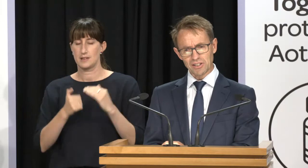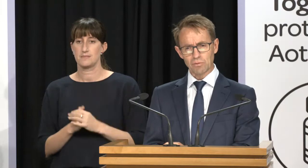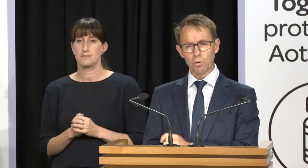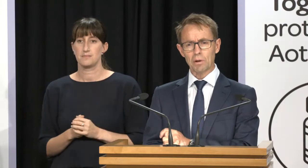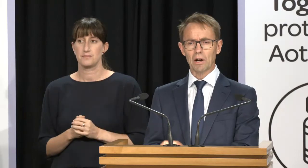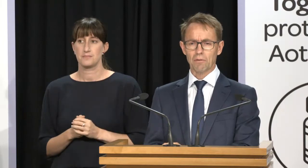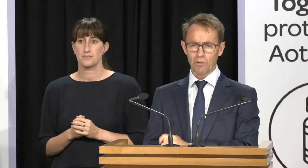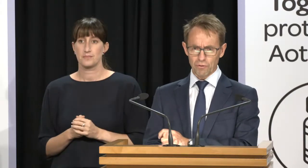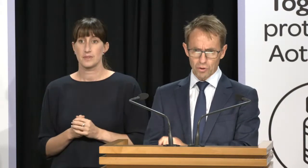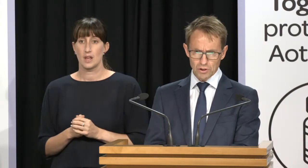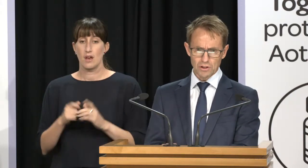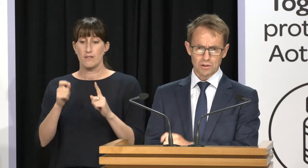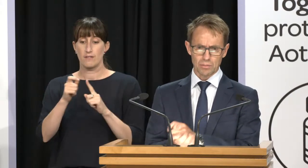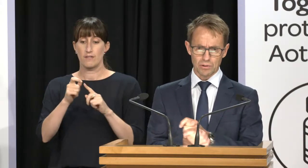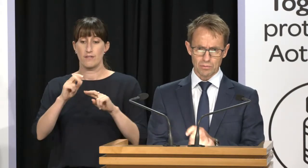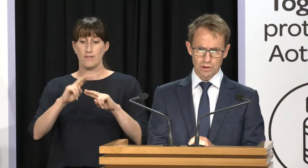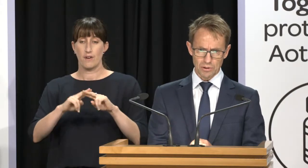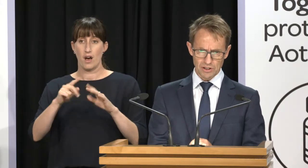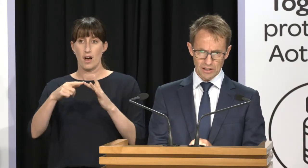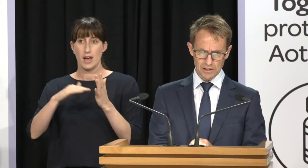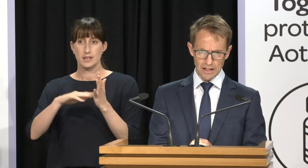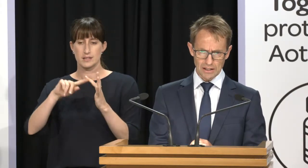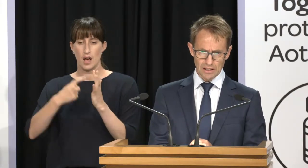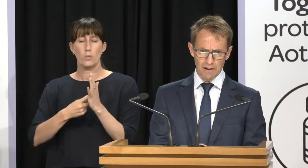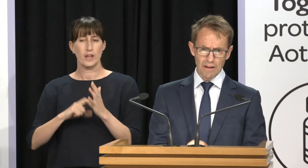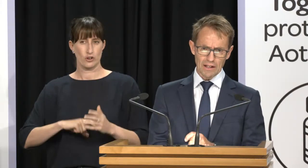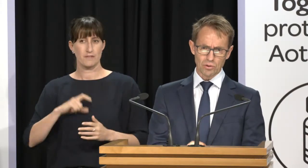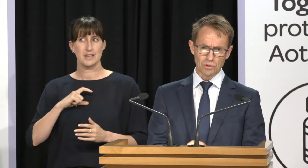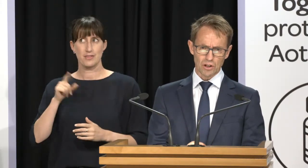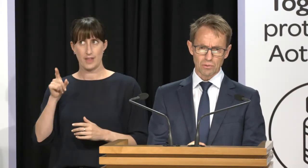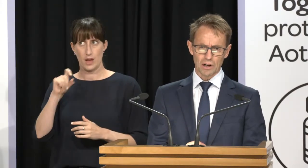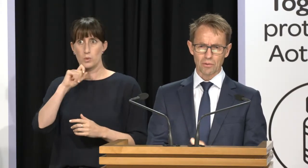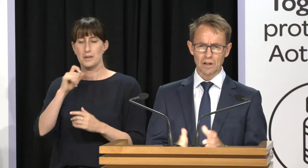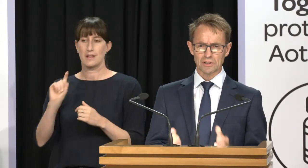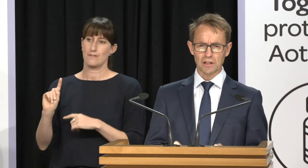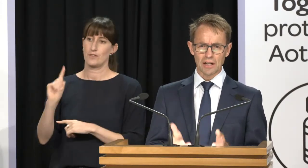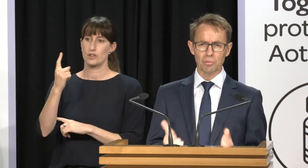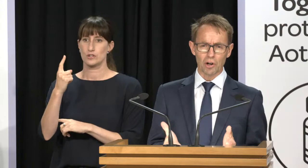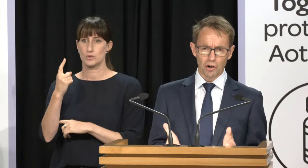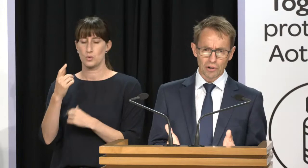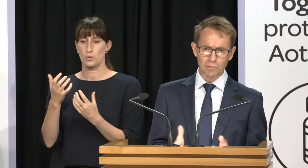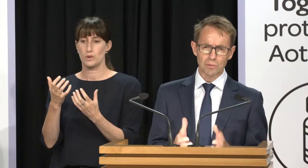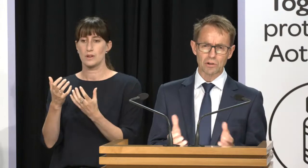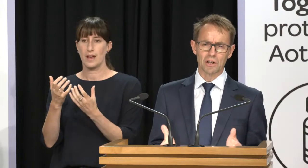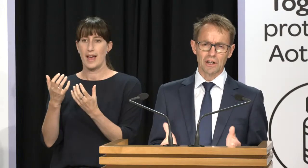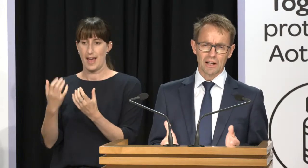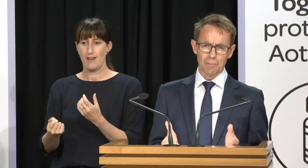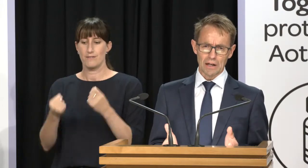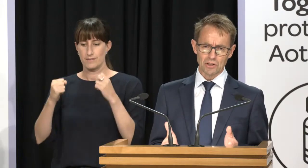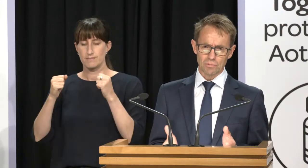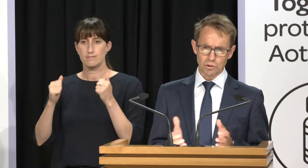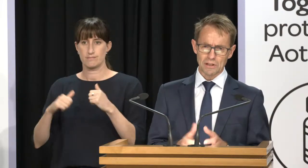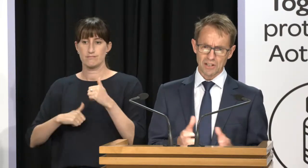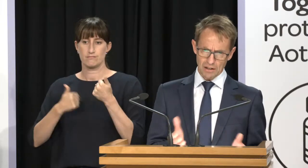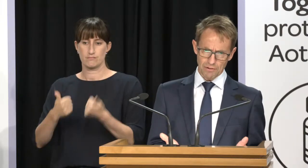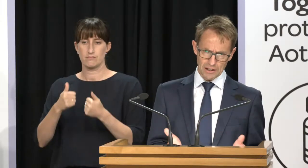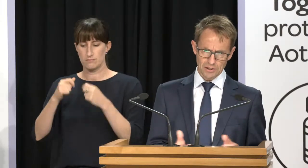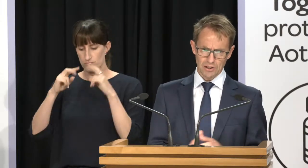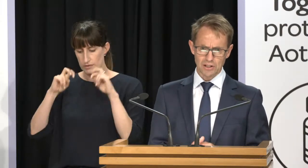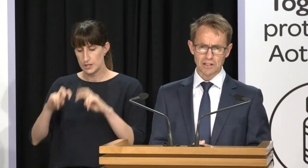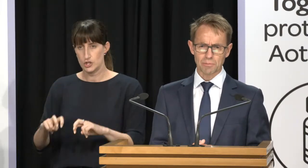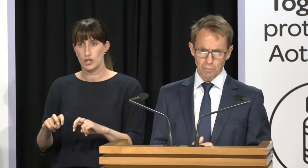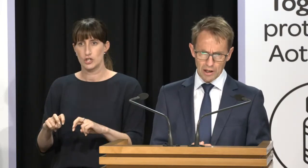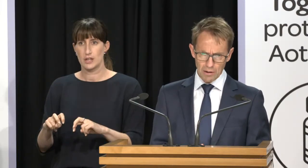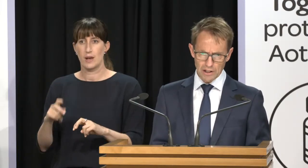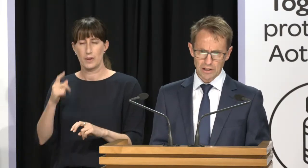Pfizer vaccine will be one of the first to present data, and also one of the ones that a priori we would imagine would be safe in